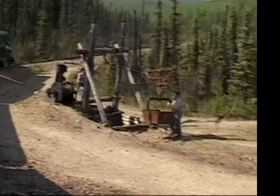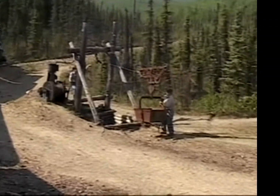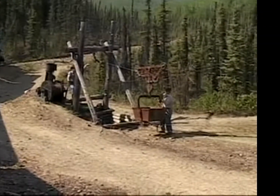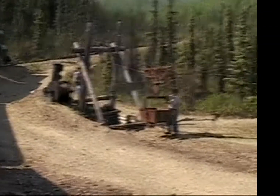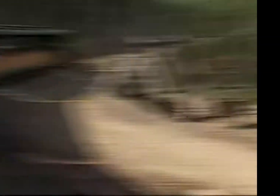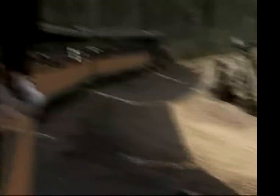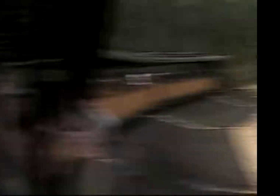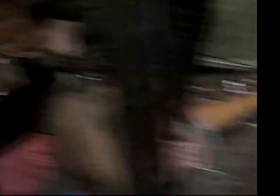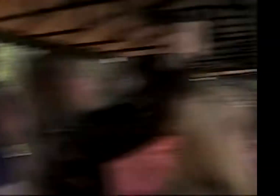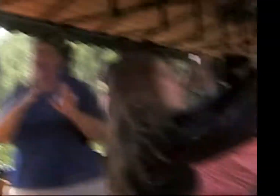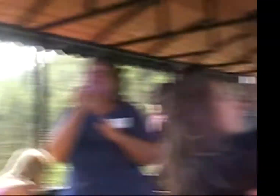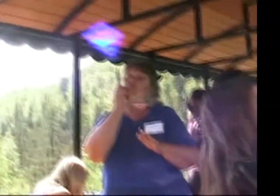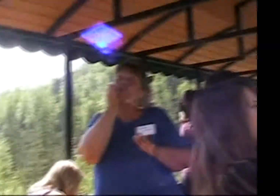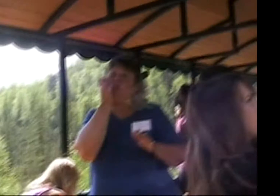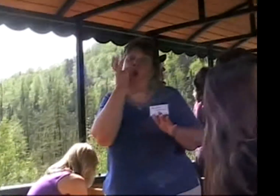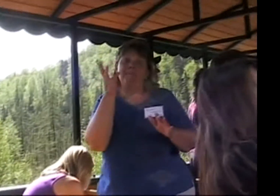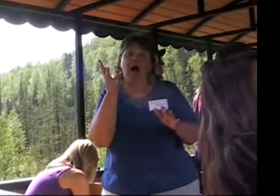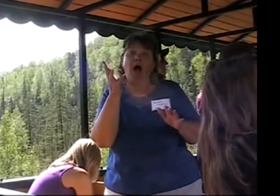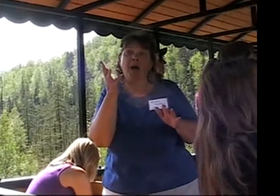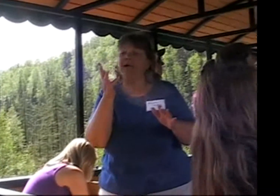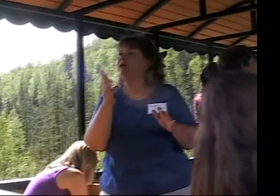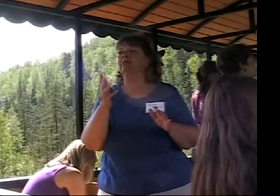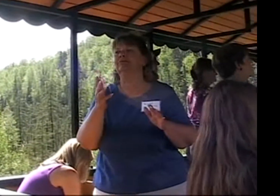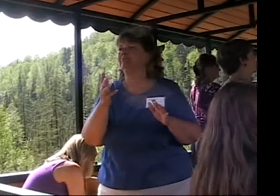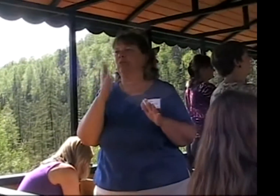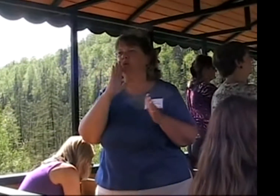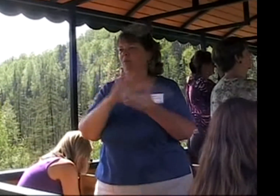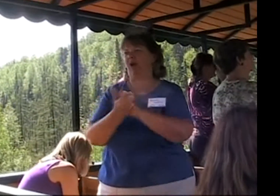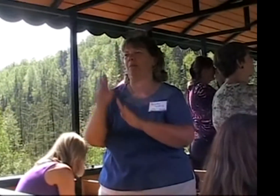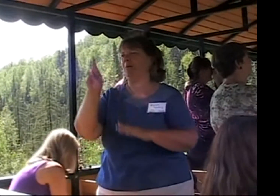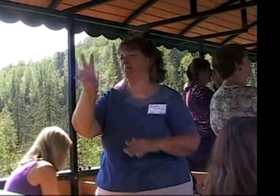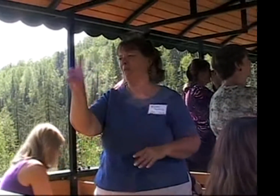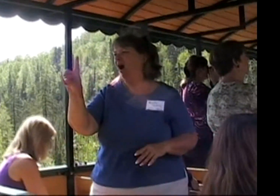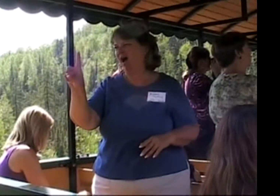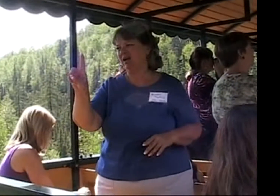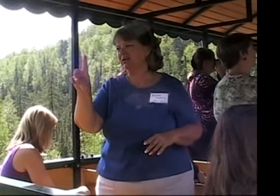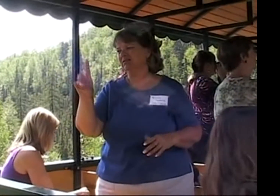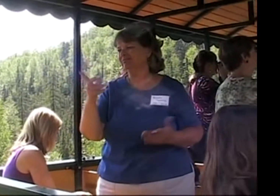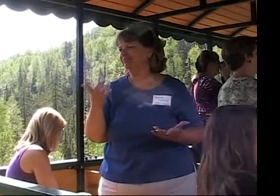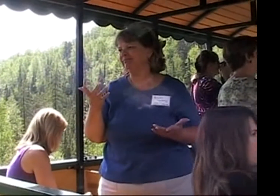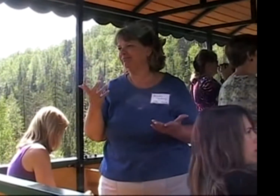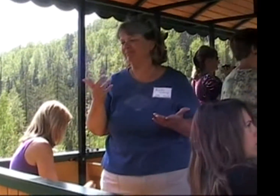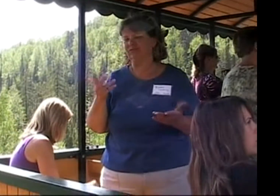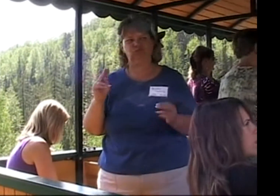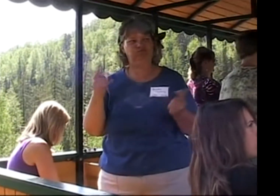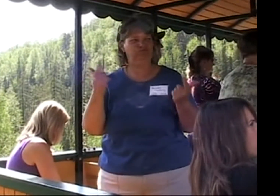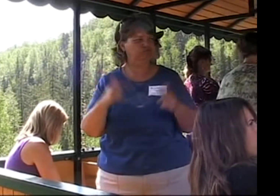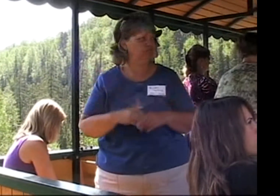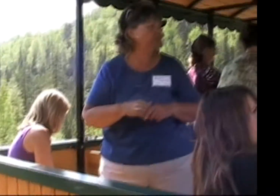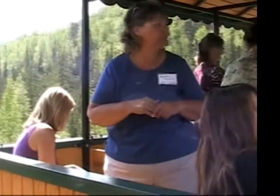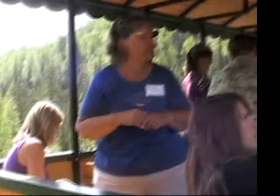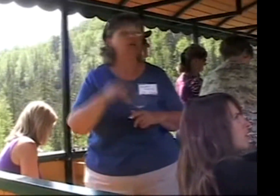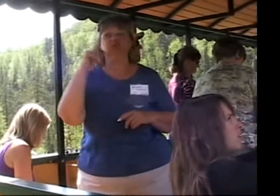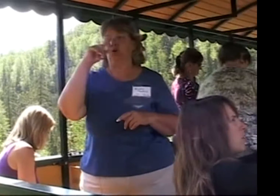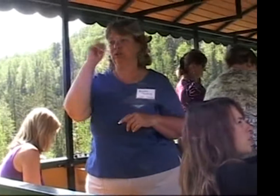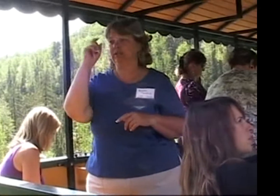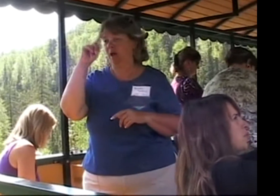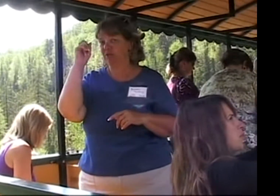up and thaw out, and essentially just turns into a bunch of mud. You got a great risk of cave heads that way. When the summer times would come, they'd seal